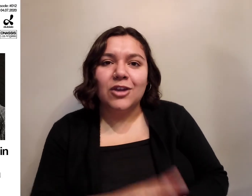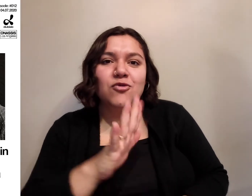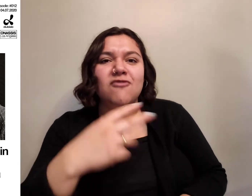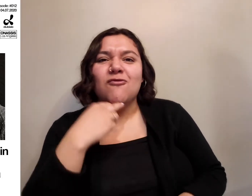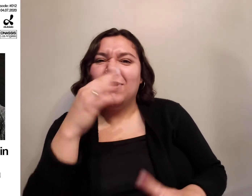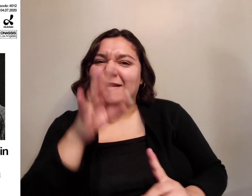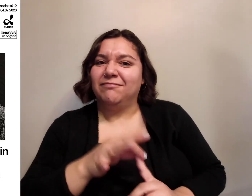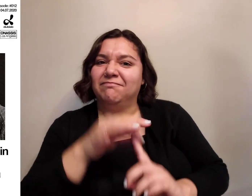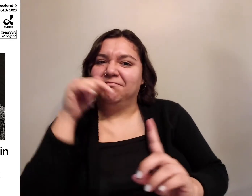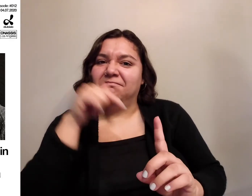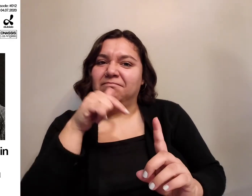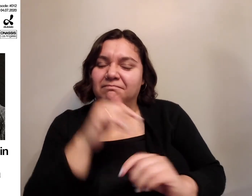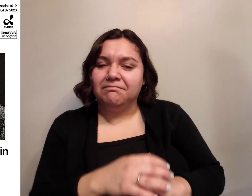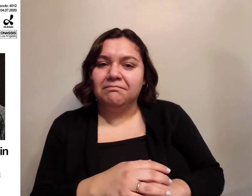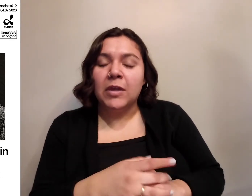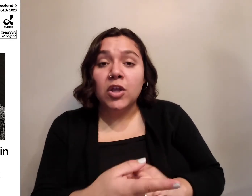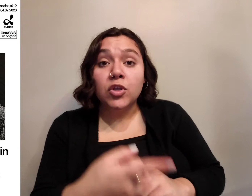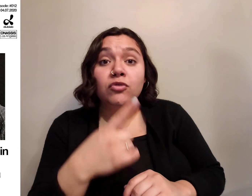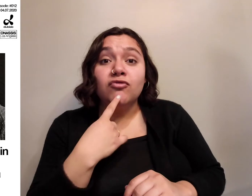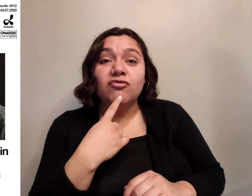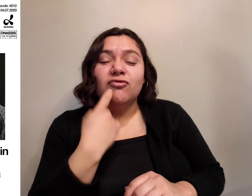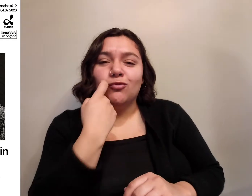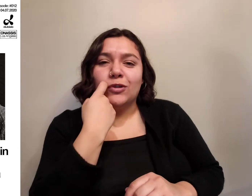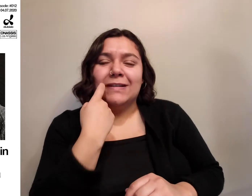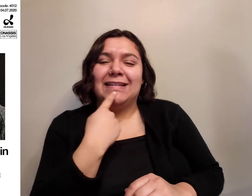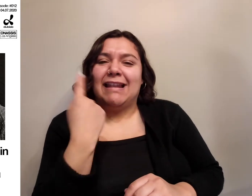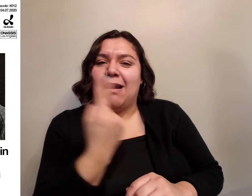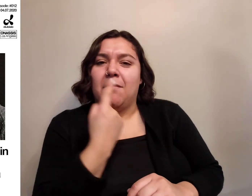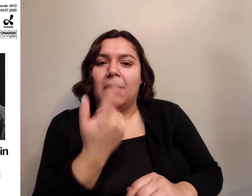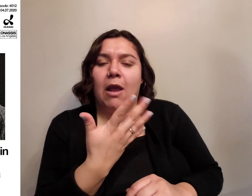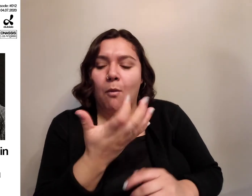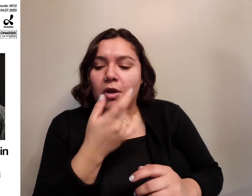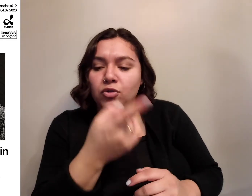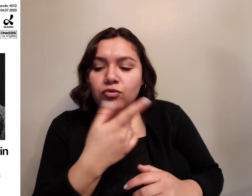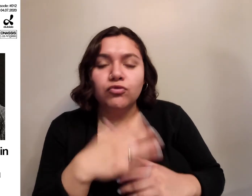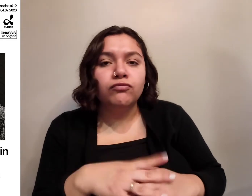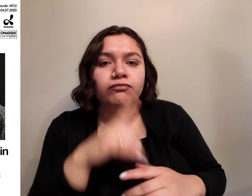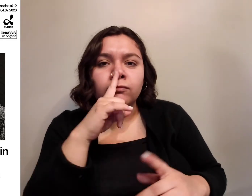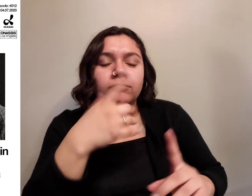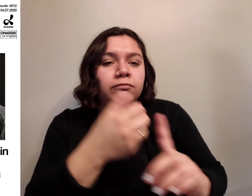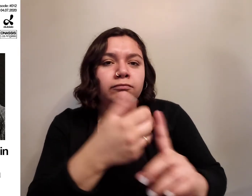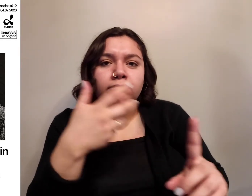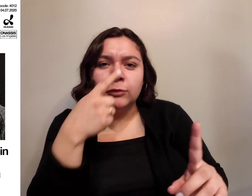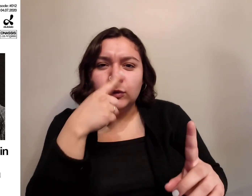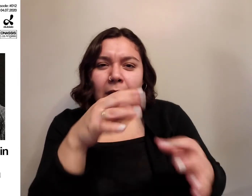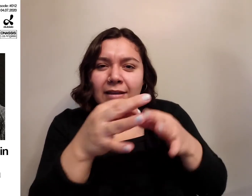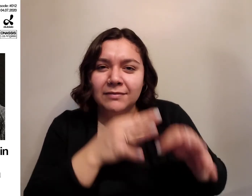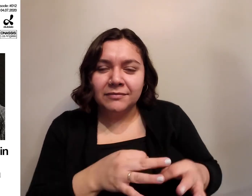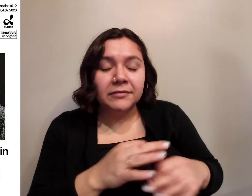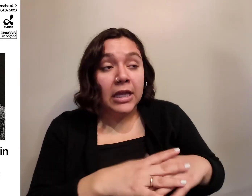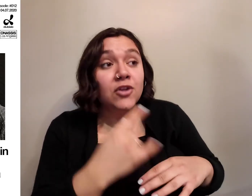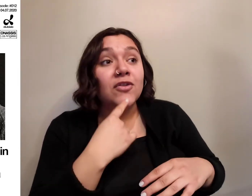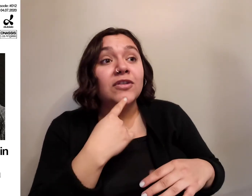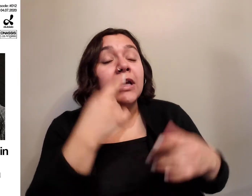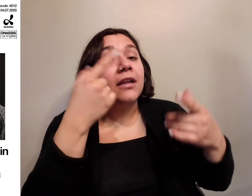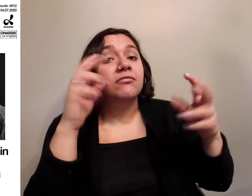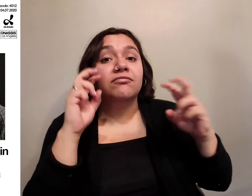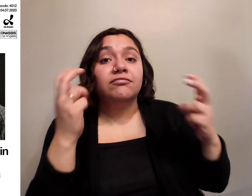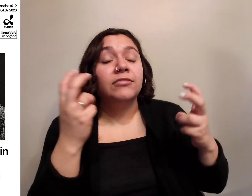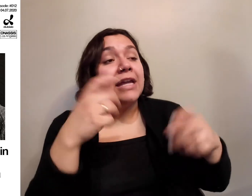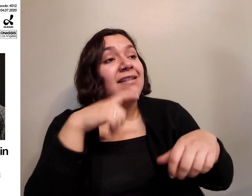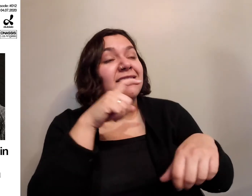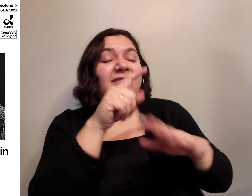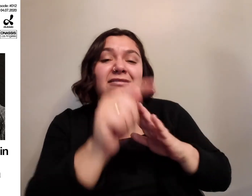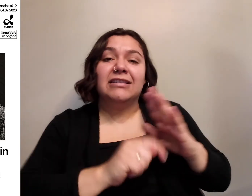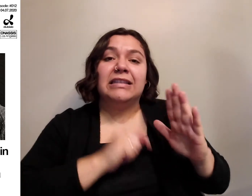particular. You recently said something I would like you to unpack. You said there are times typically